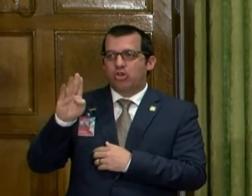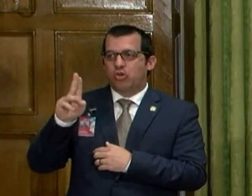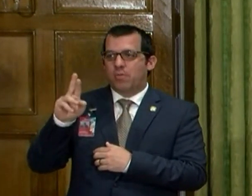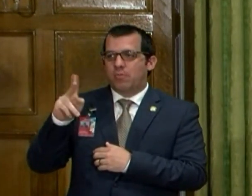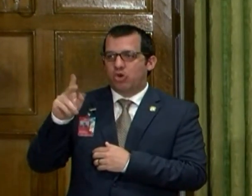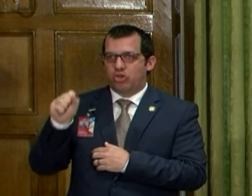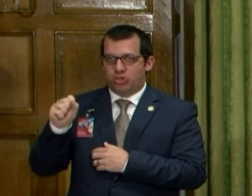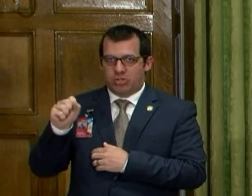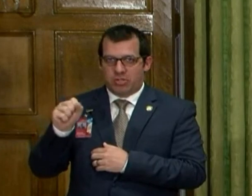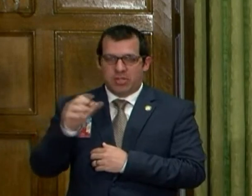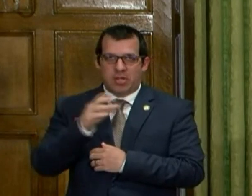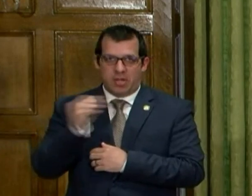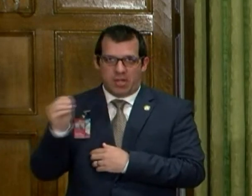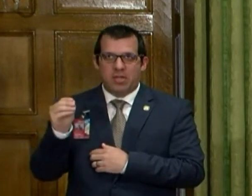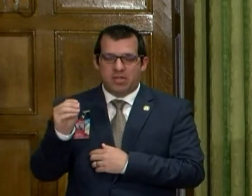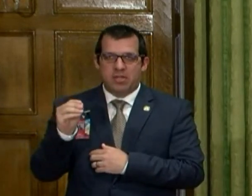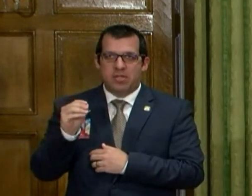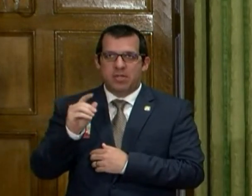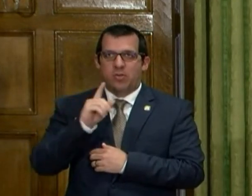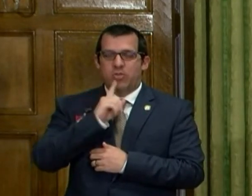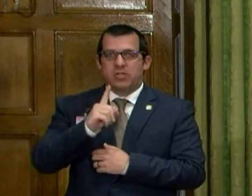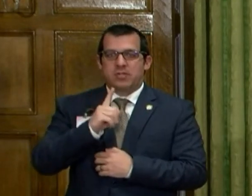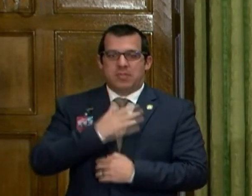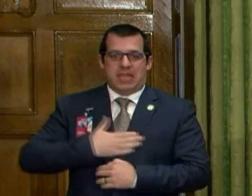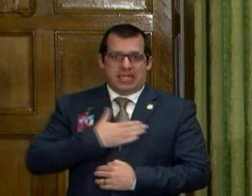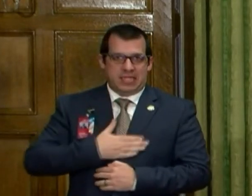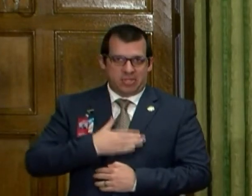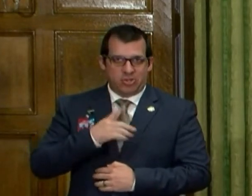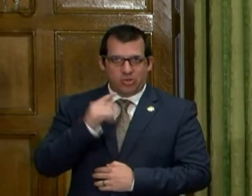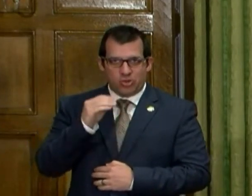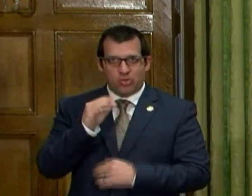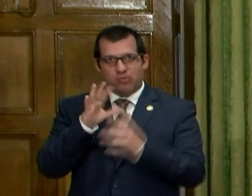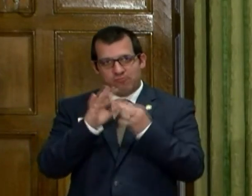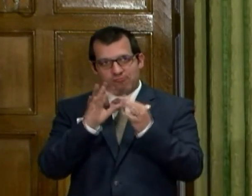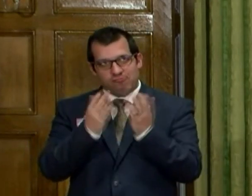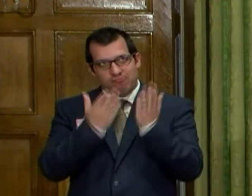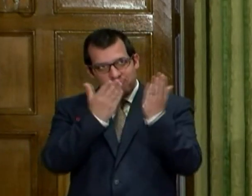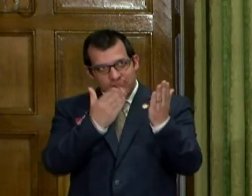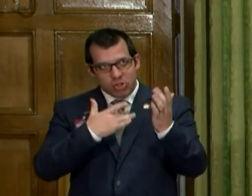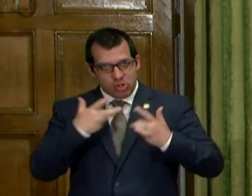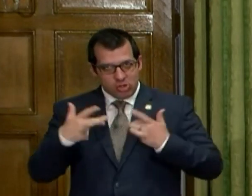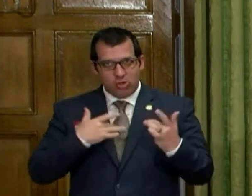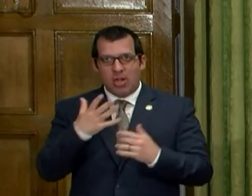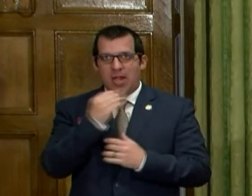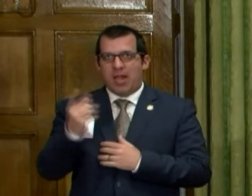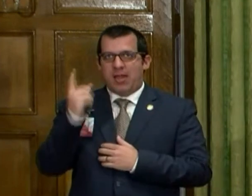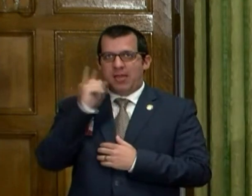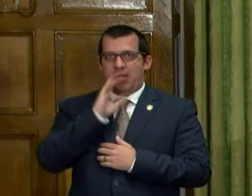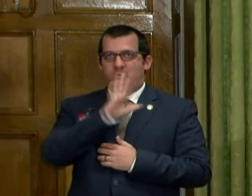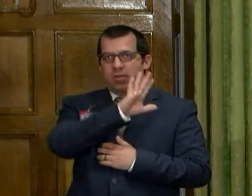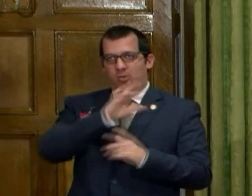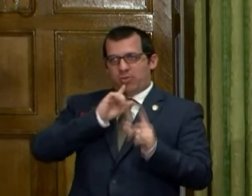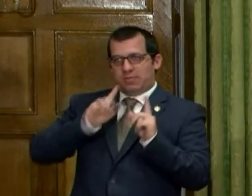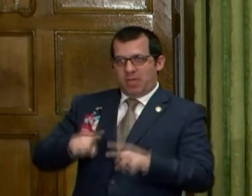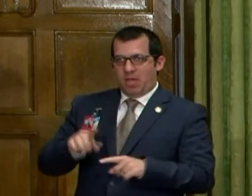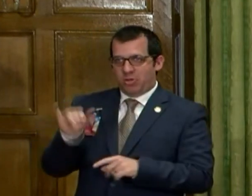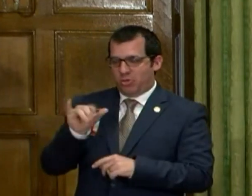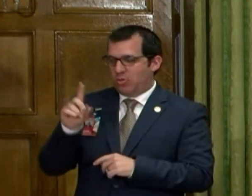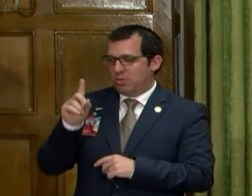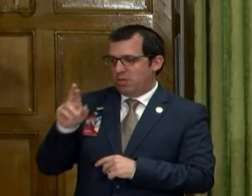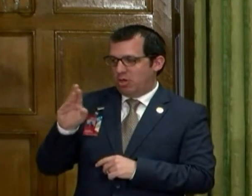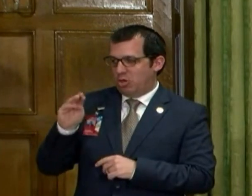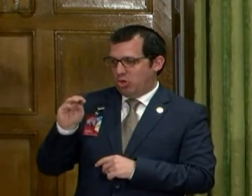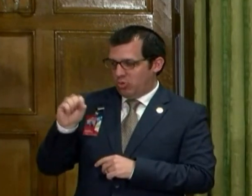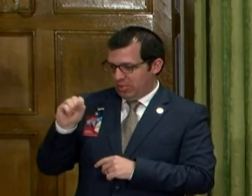Birx, and I was very pleased to raise some issues with them, but also to hear their response. Dr. Smith was